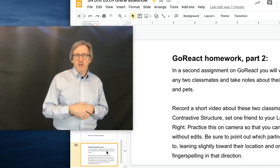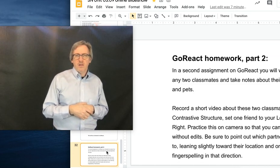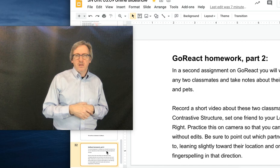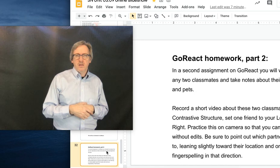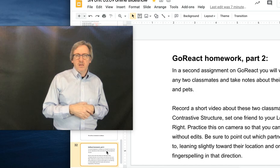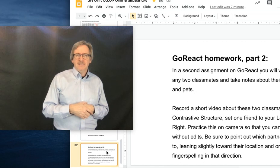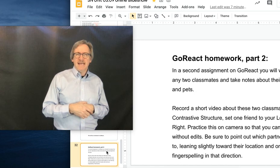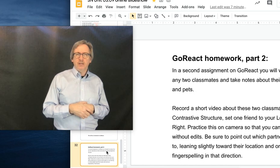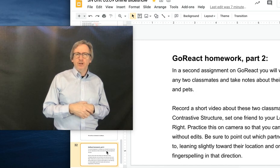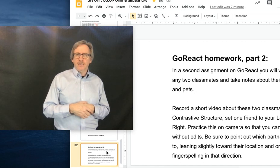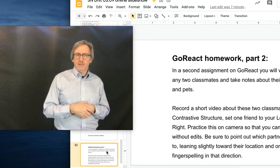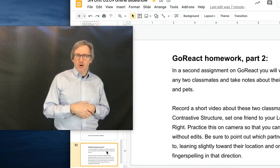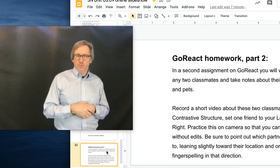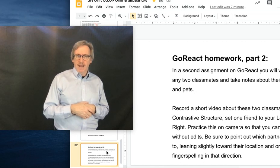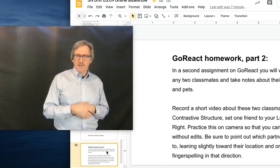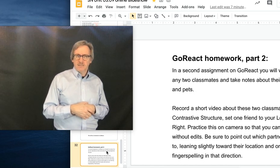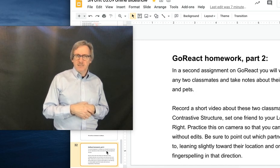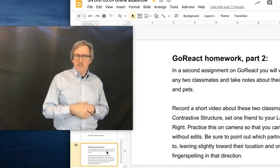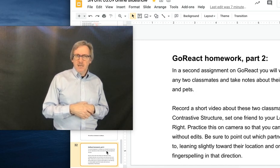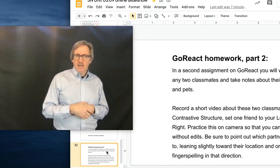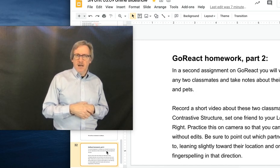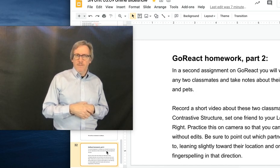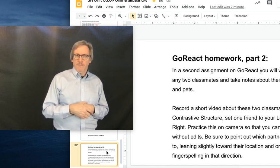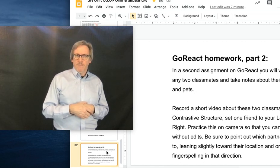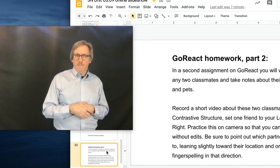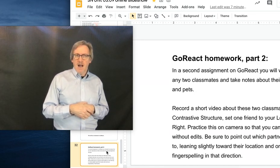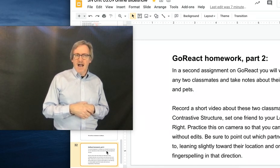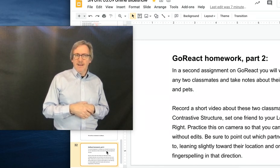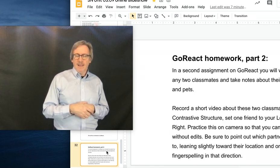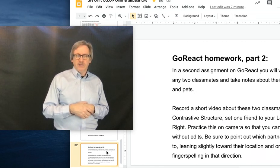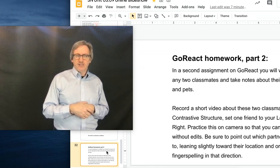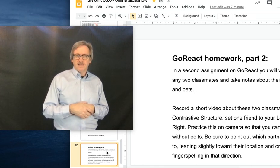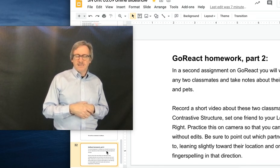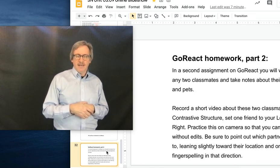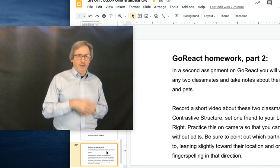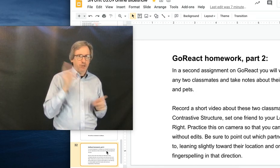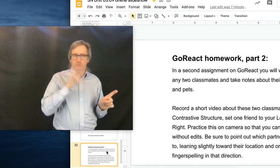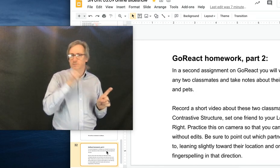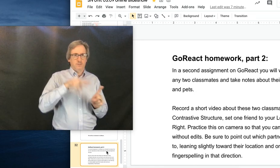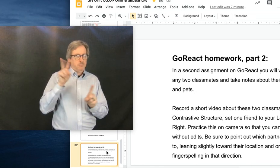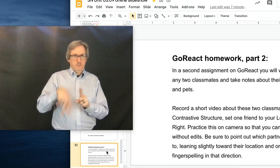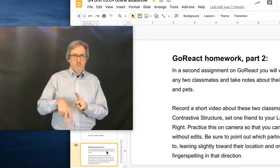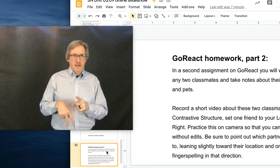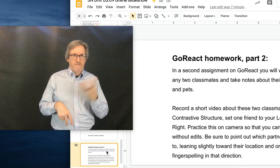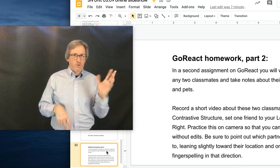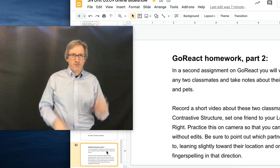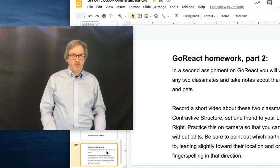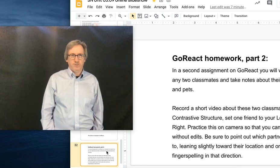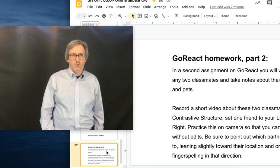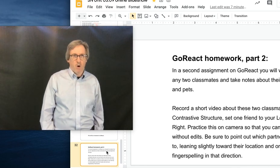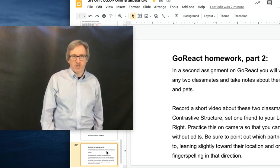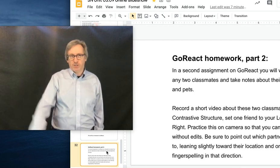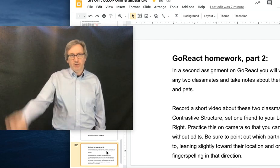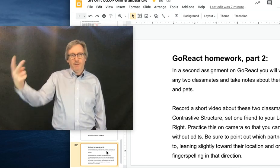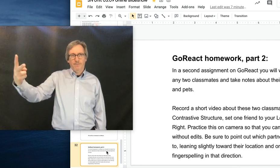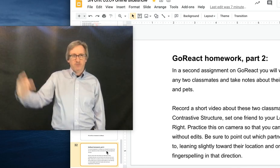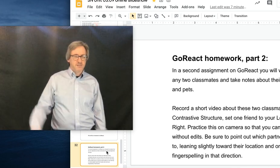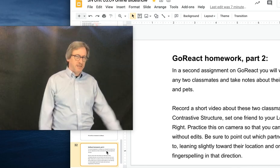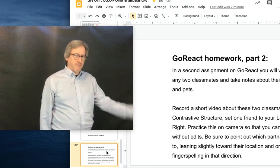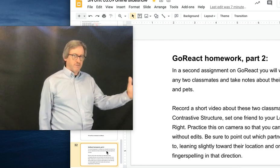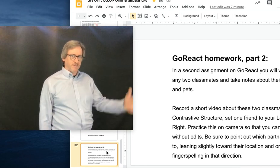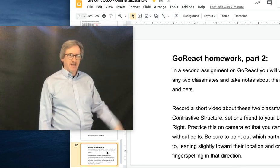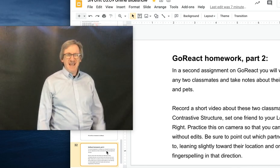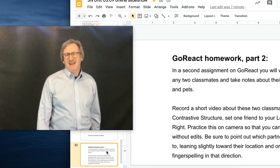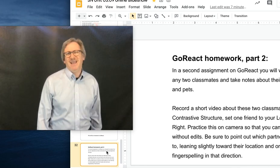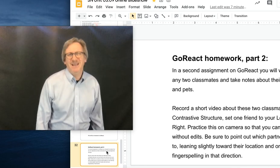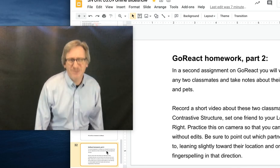So take a look at Go React. I may just assign you and force you to watch 2 people's